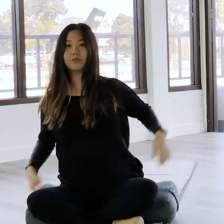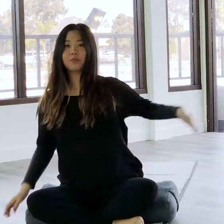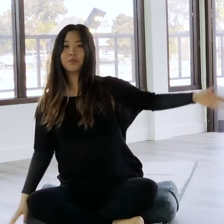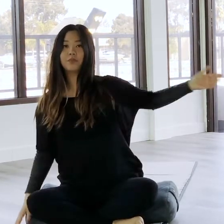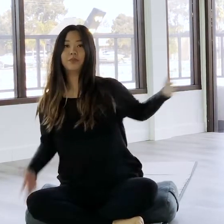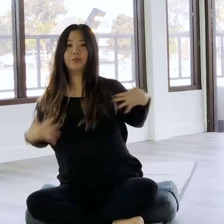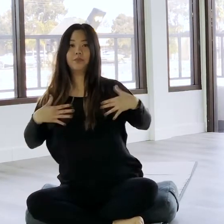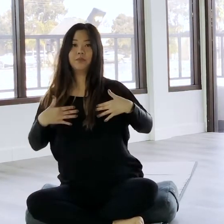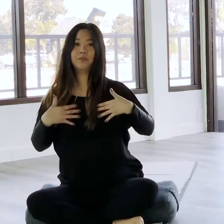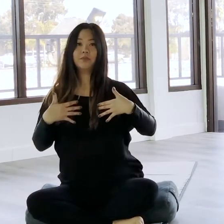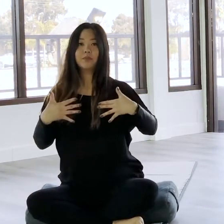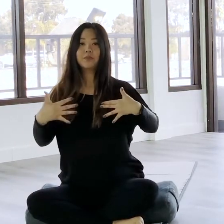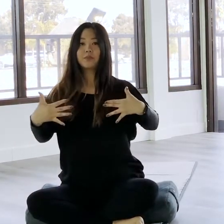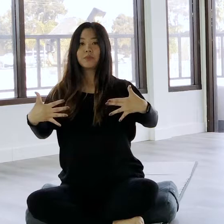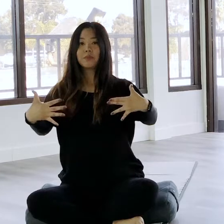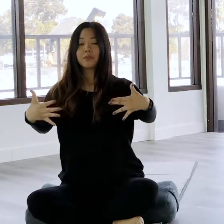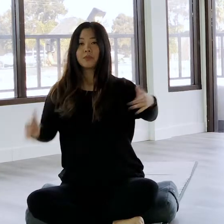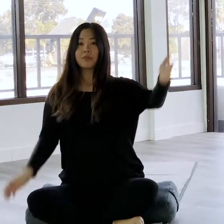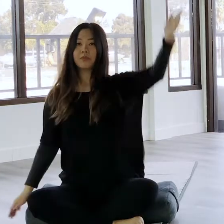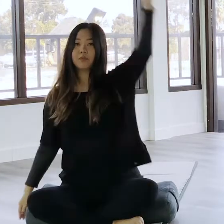Big, deep inhale, come up.